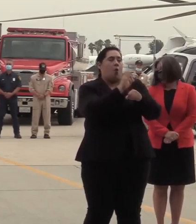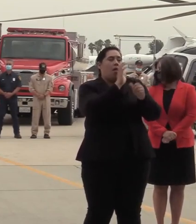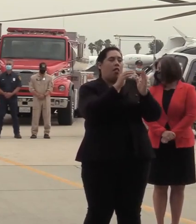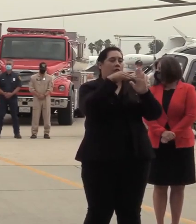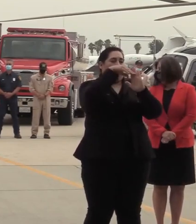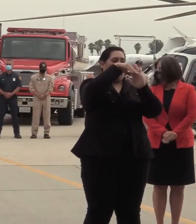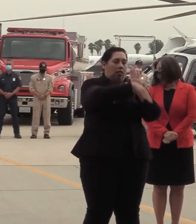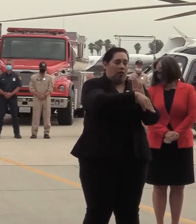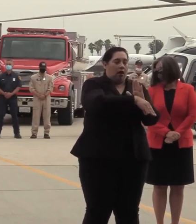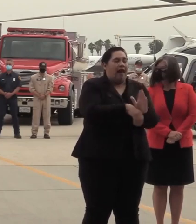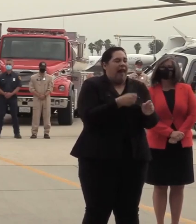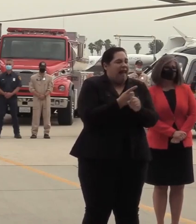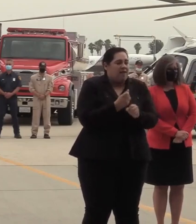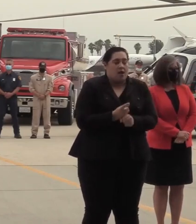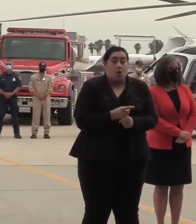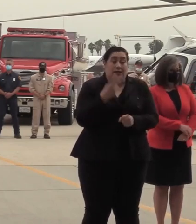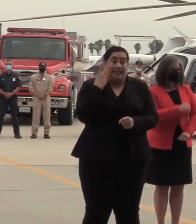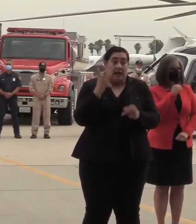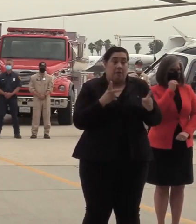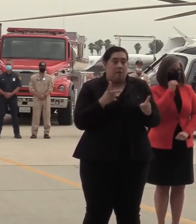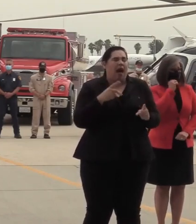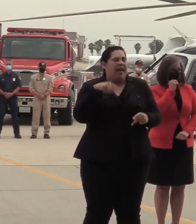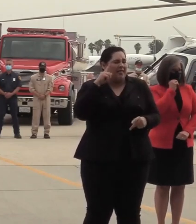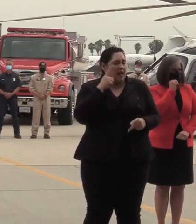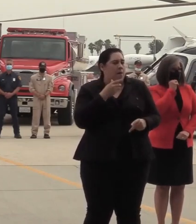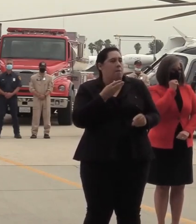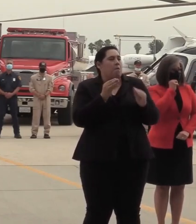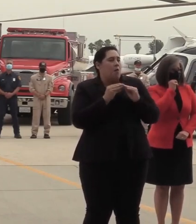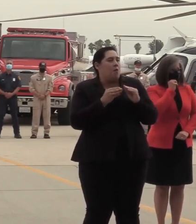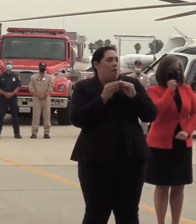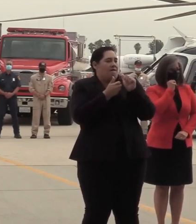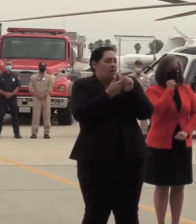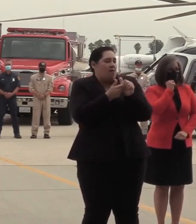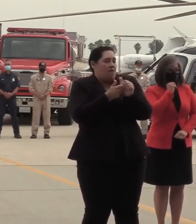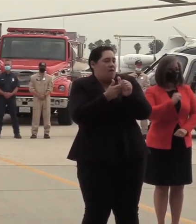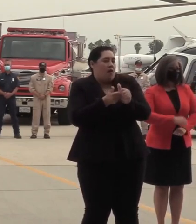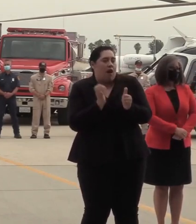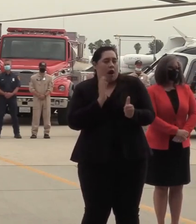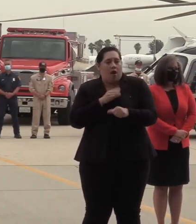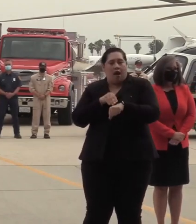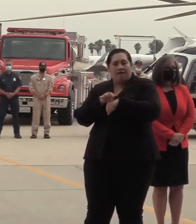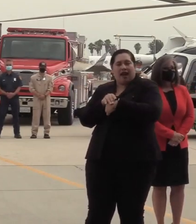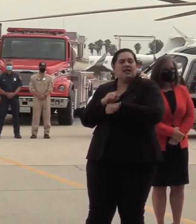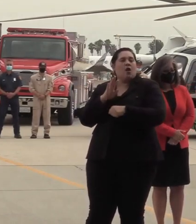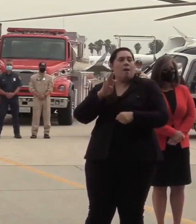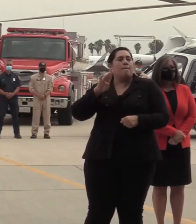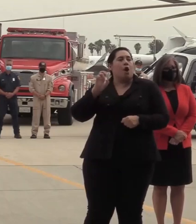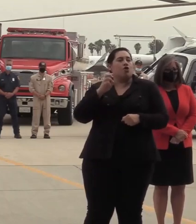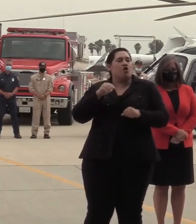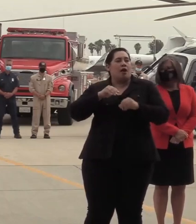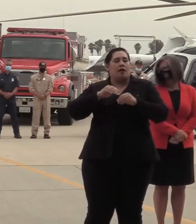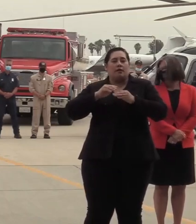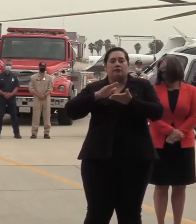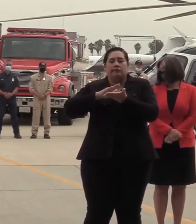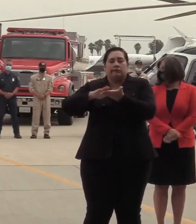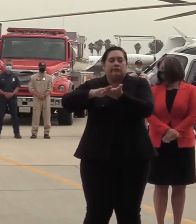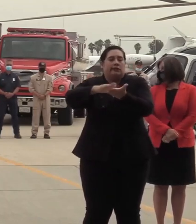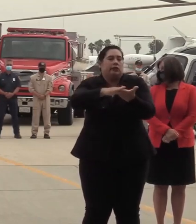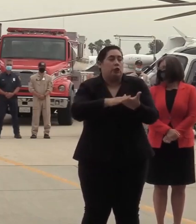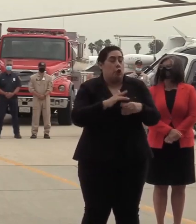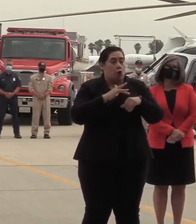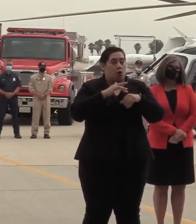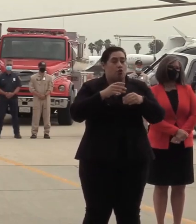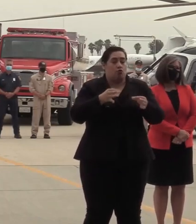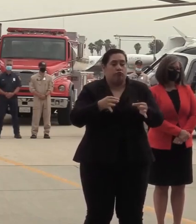people, I think we're getting better and better adherence, thanks to both our department and our residents, to brush clearance earlier and more often. We're getting a lot